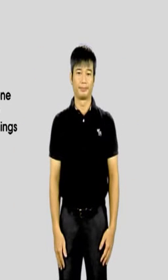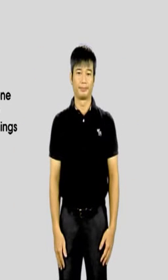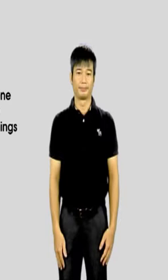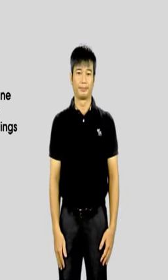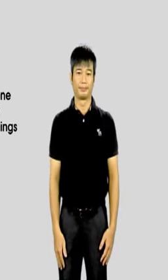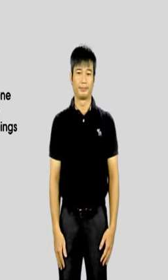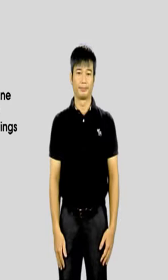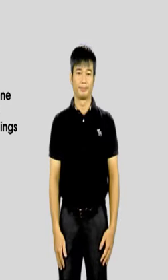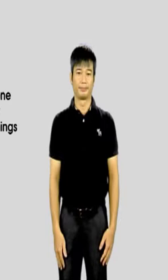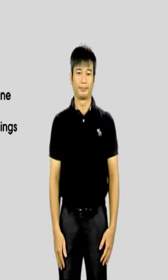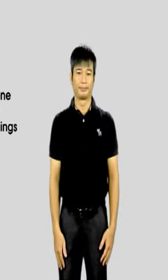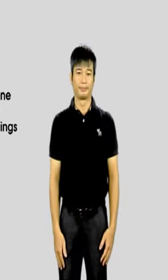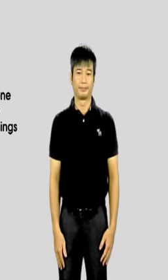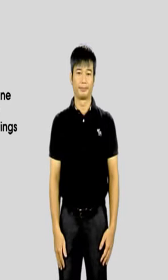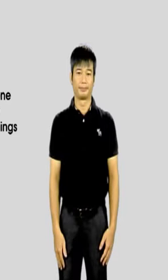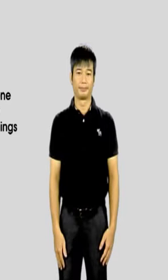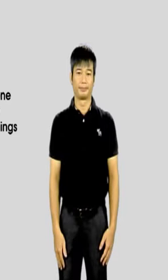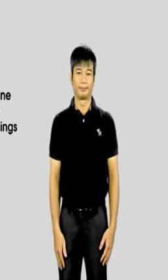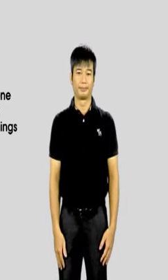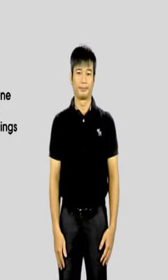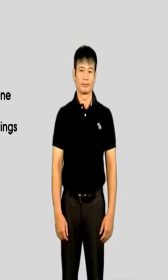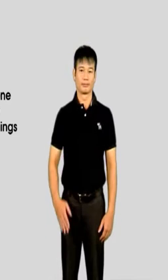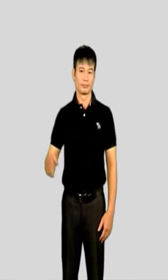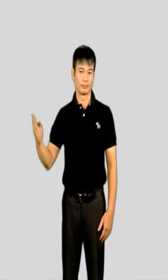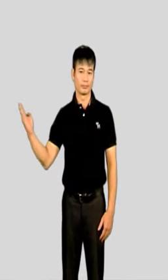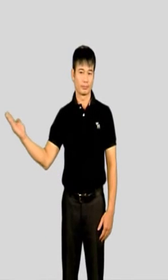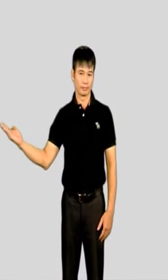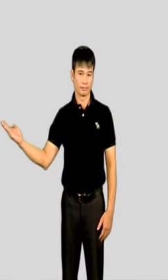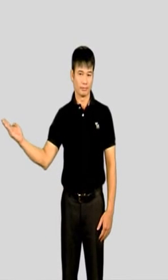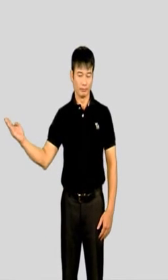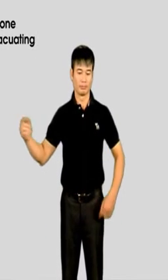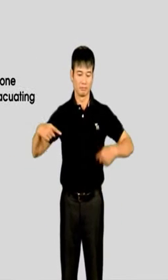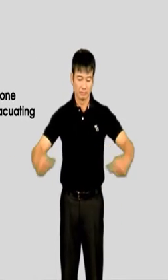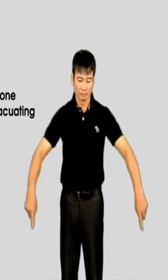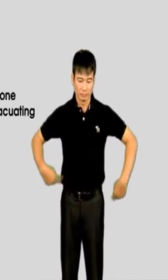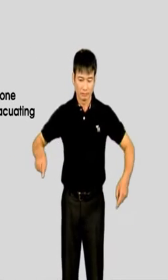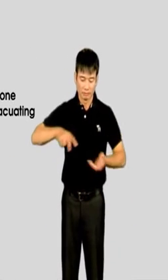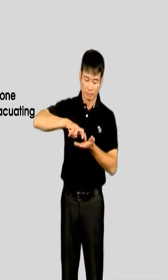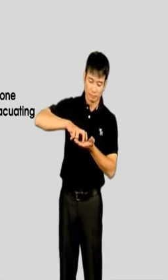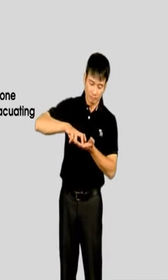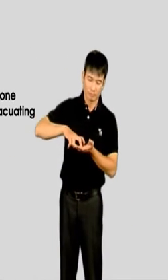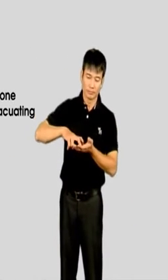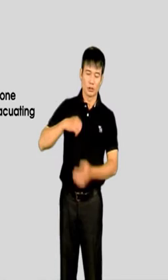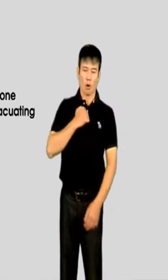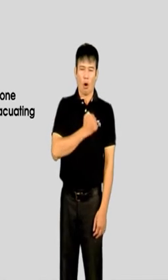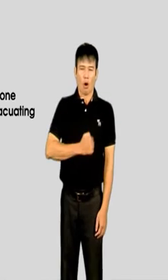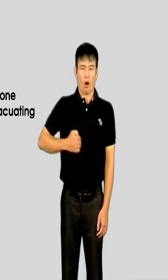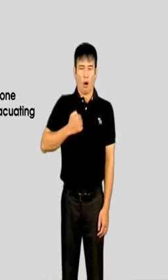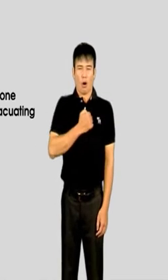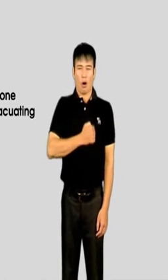person or a person with poor hearing. This is the icon for the house of someone who has difficulties evacuating,